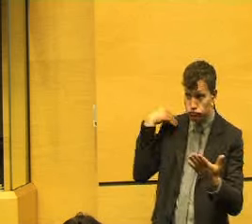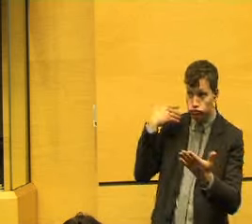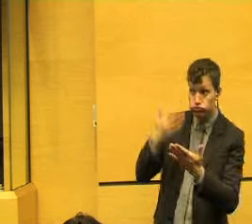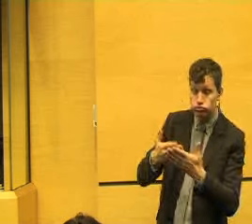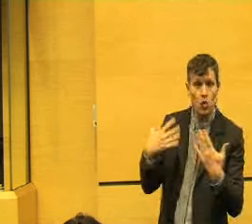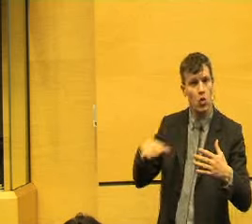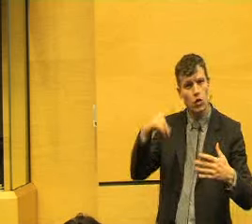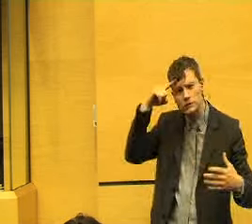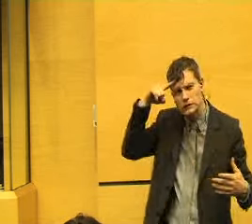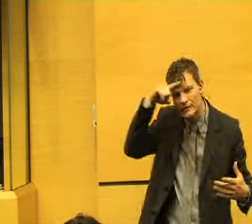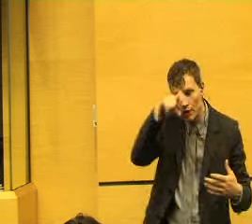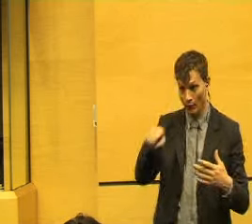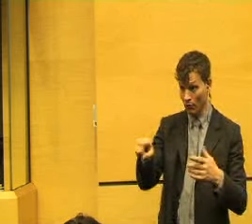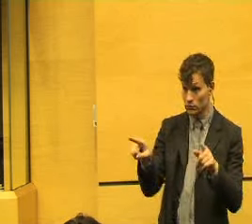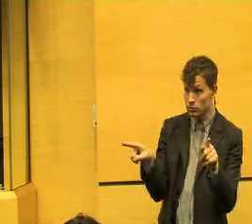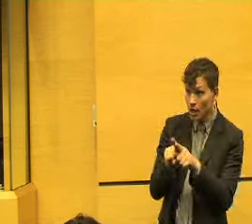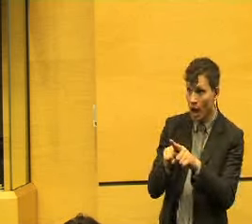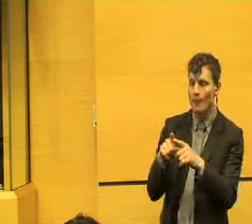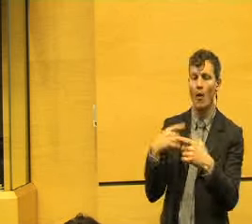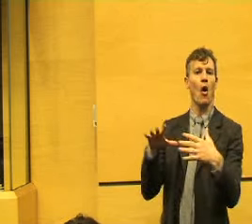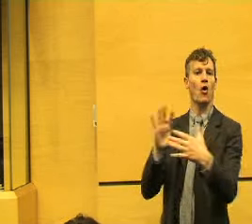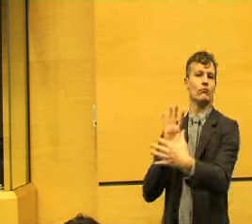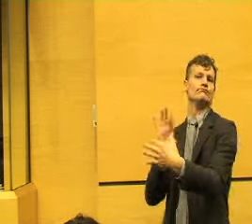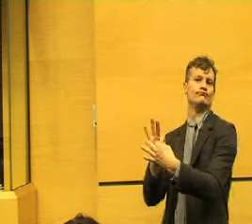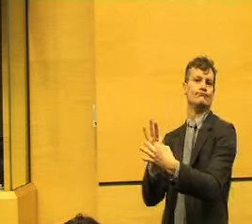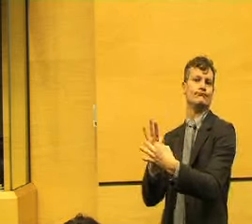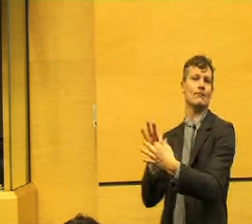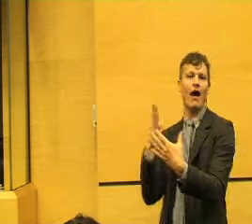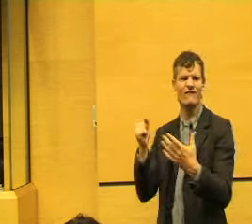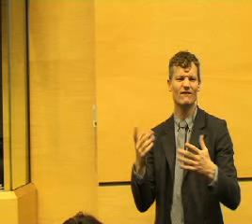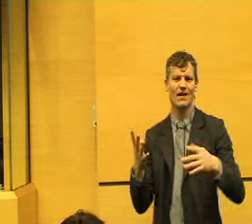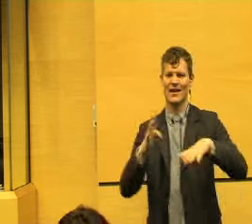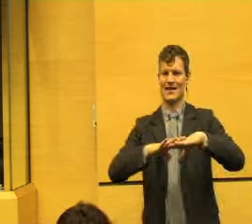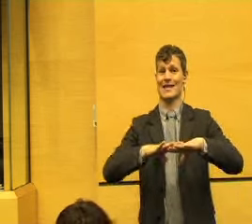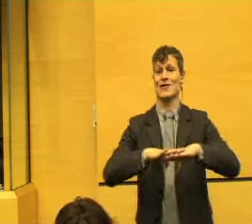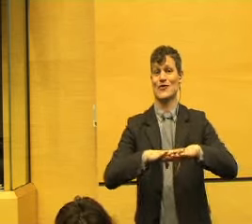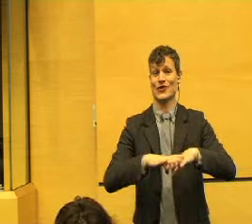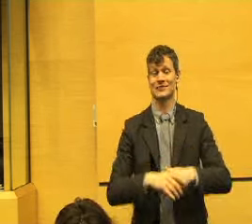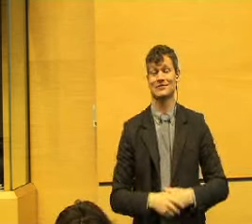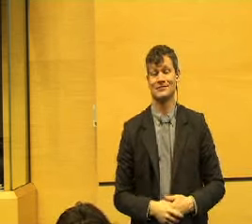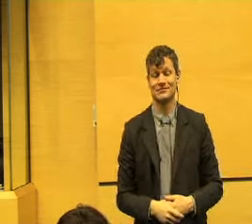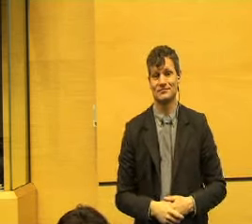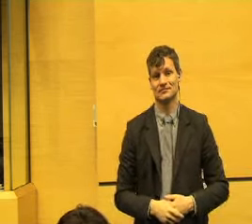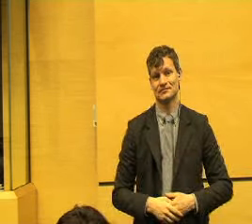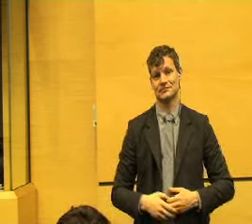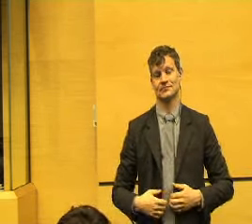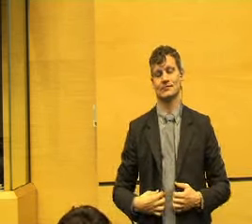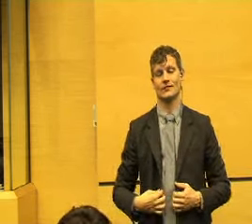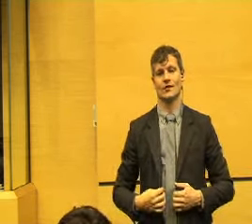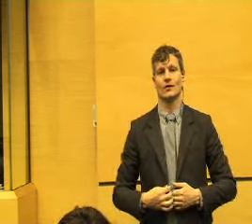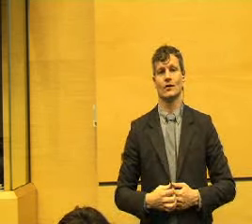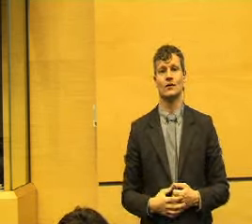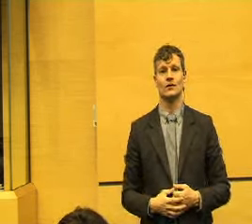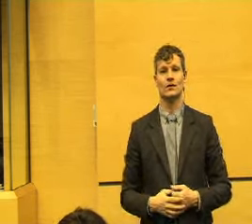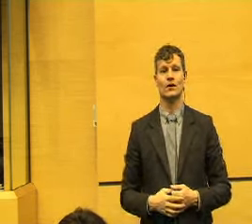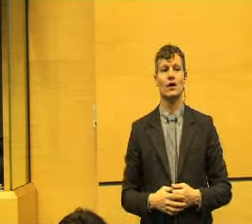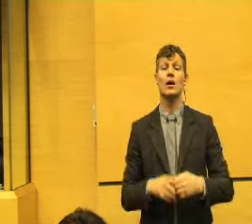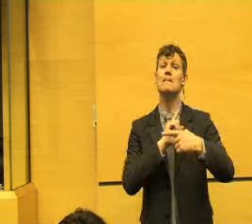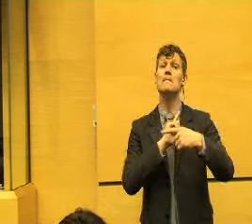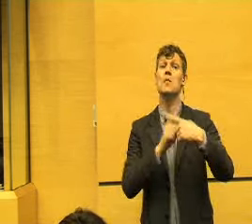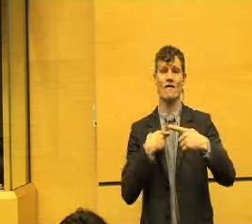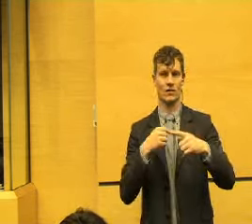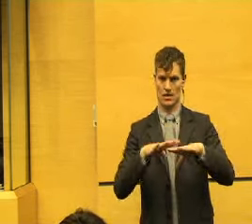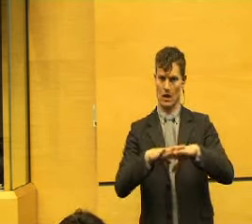also conduct rehabilitation activities for children with disabilities. An example for